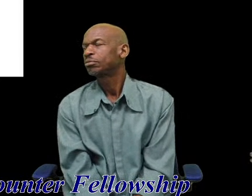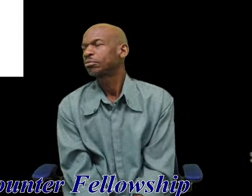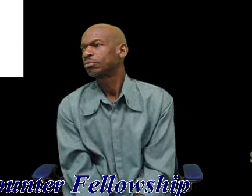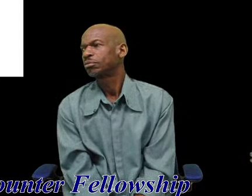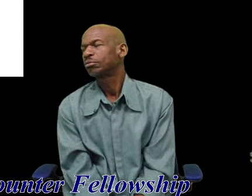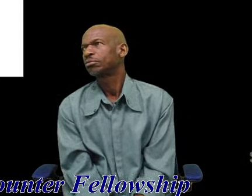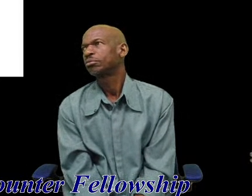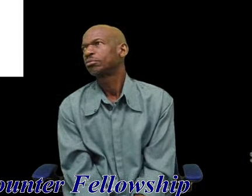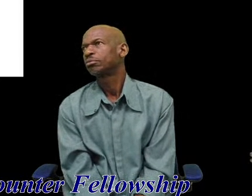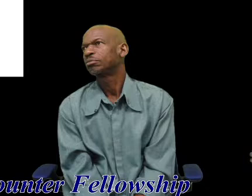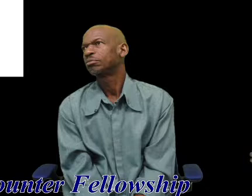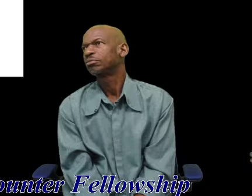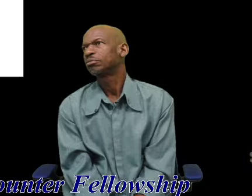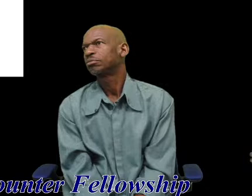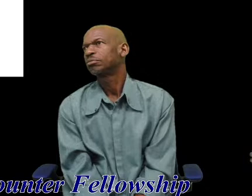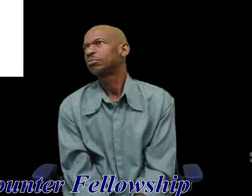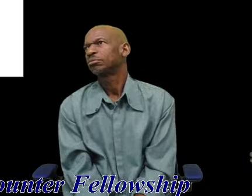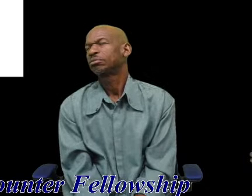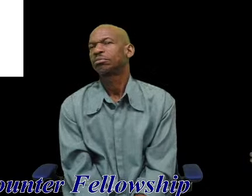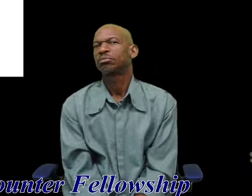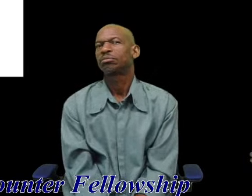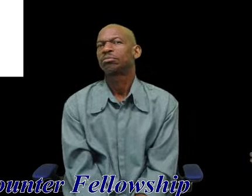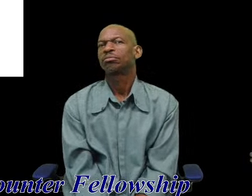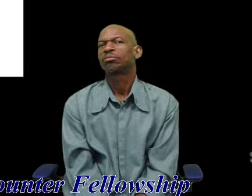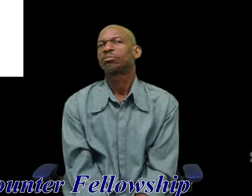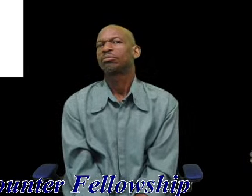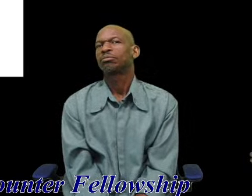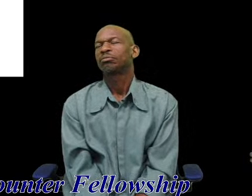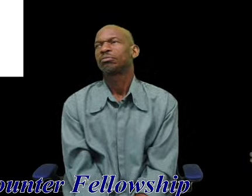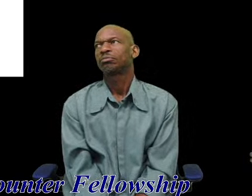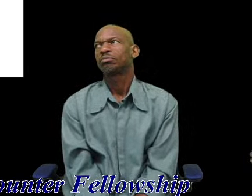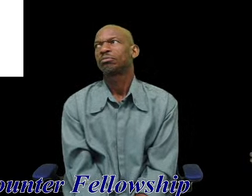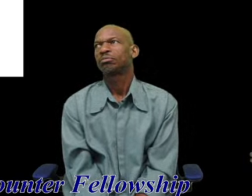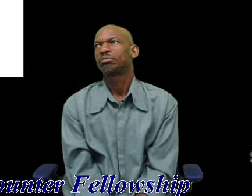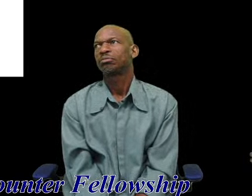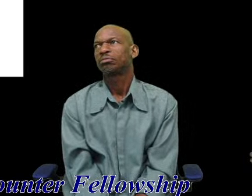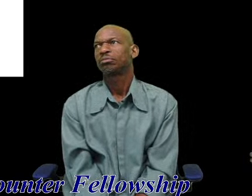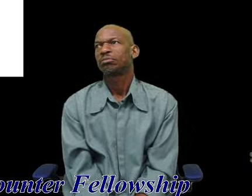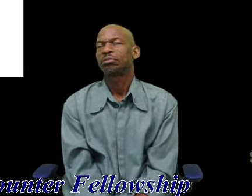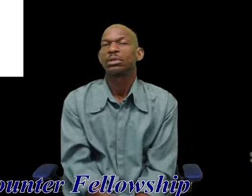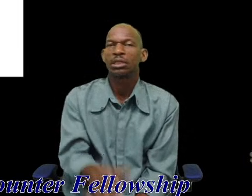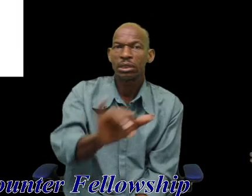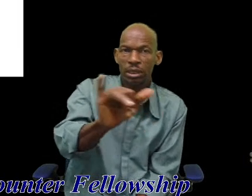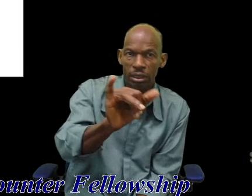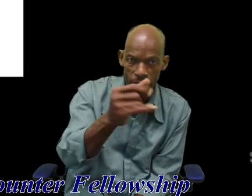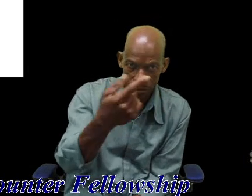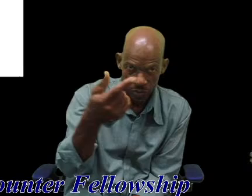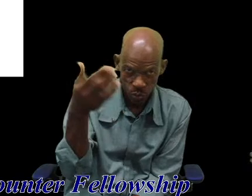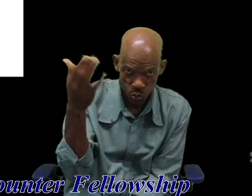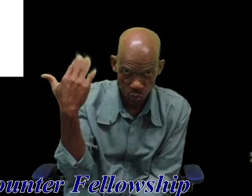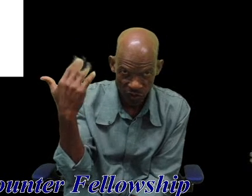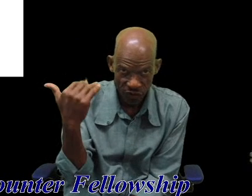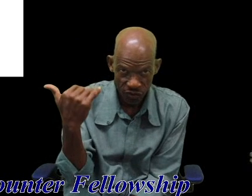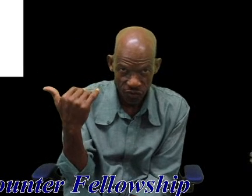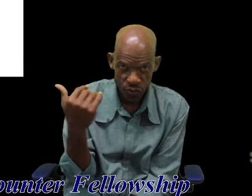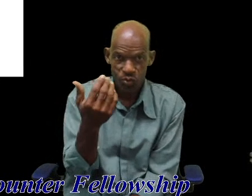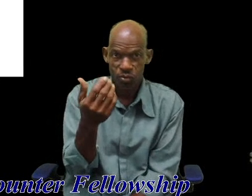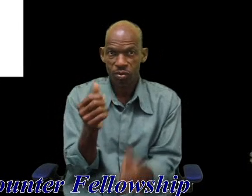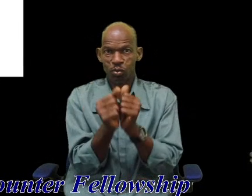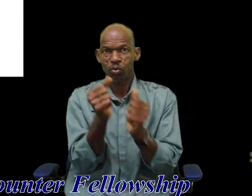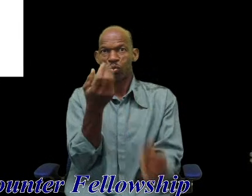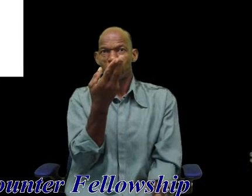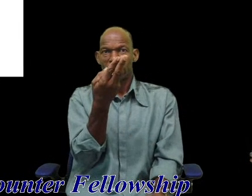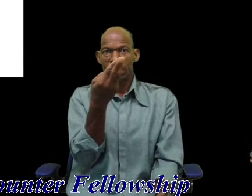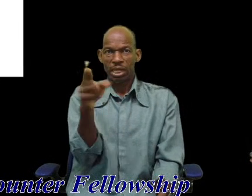Right? So for home lesson, what I want you to do, I want you to do the same thing I did with it there. Now, what I want you to do also, and